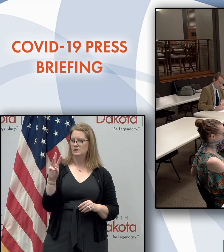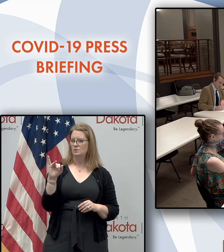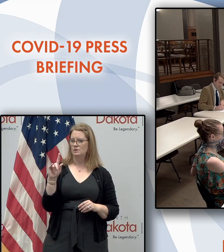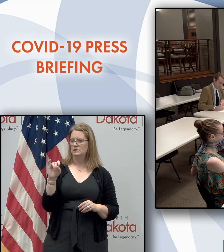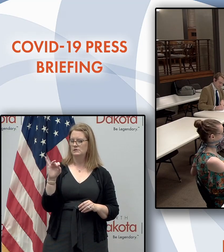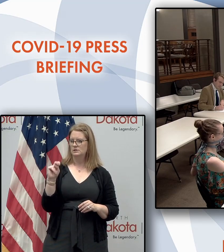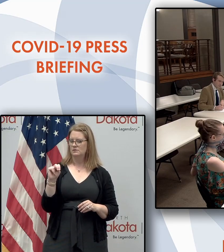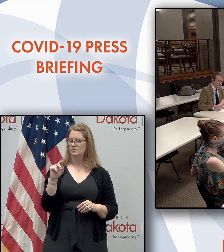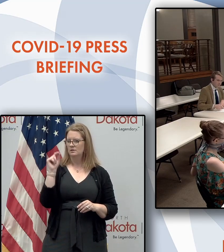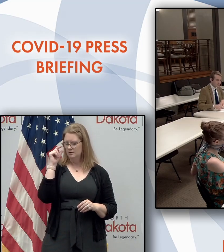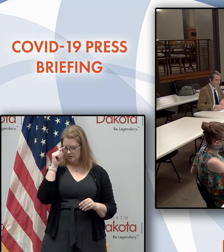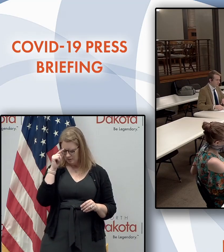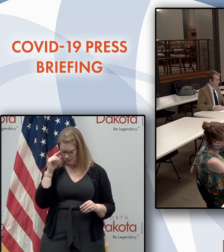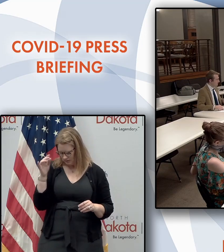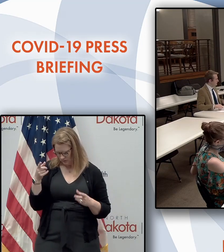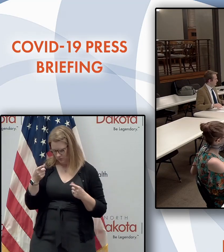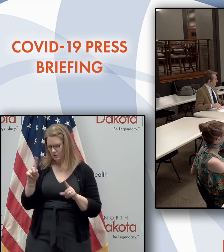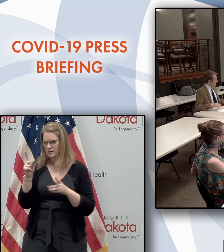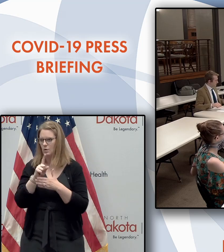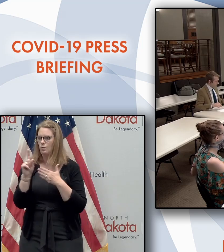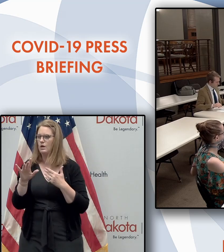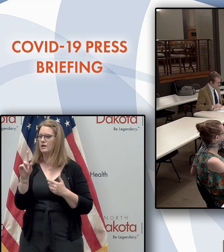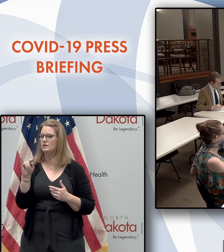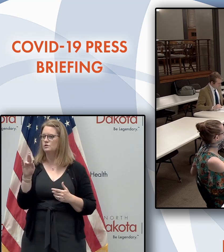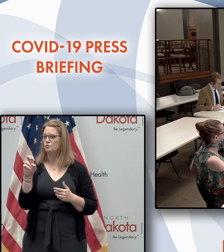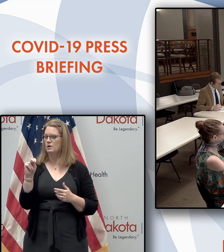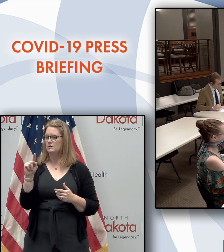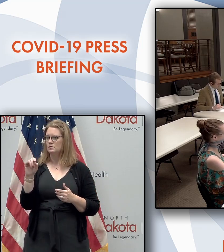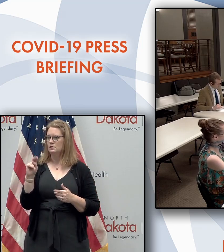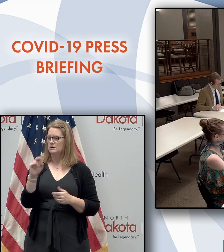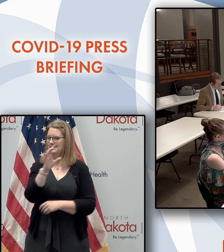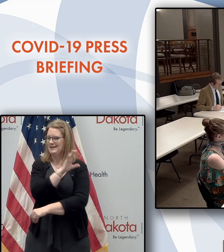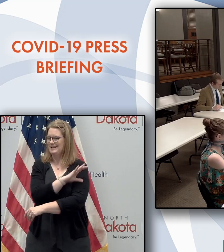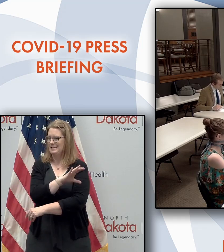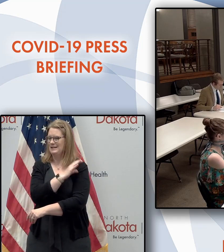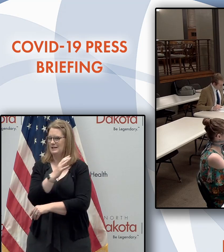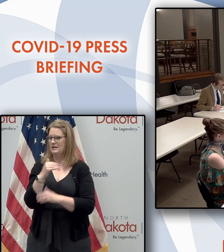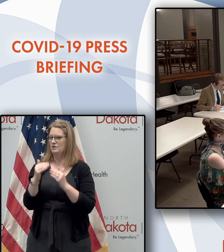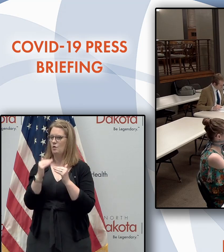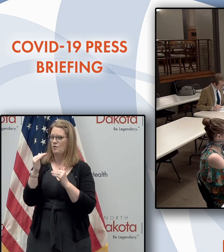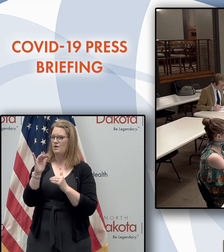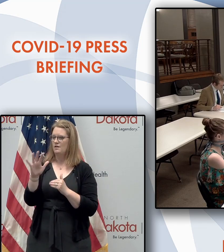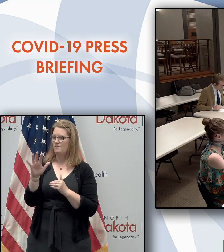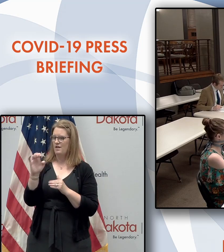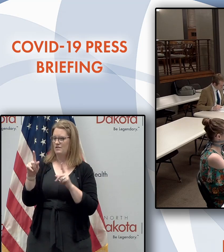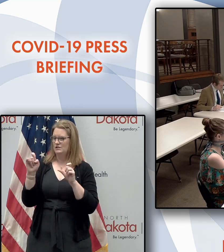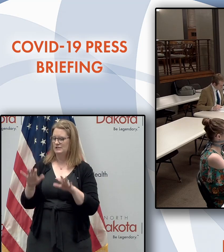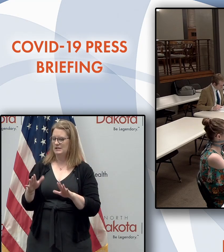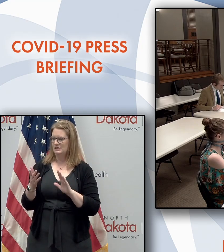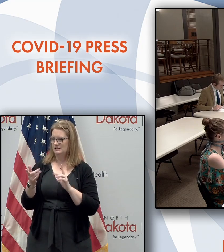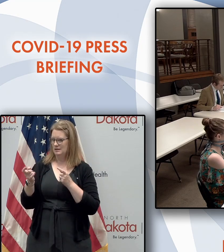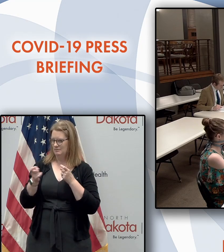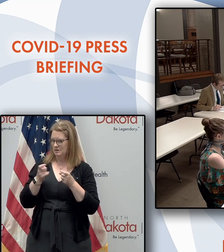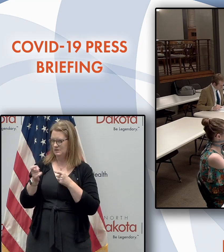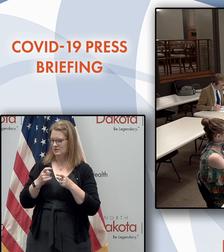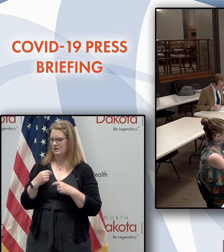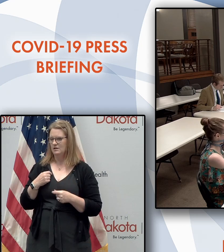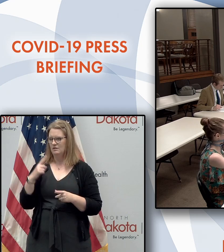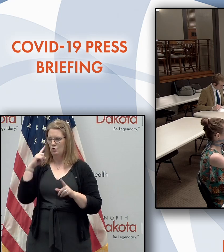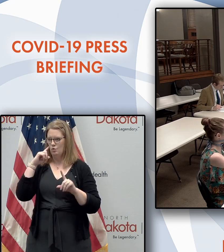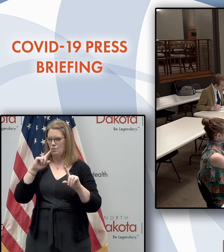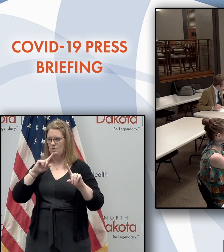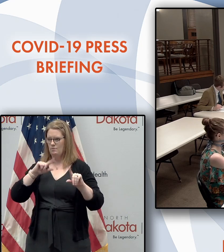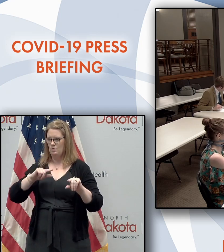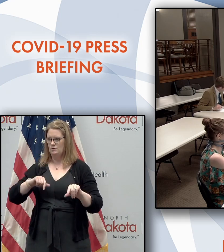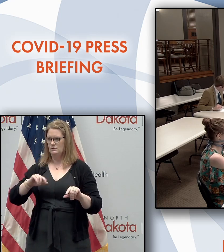in Williston. Over the weekend, a Trenton clinic held a testing event where they saw over 500 tests administered. They've heard reports that